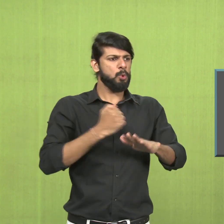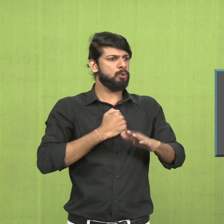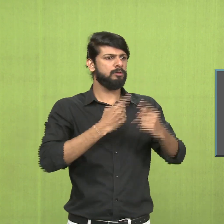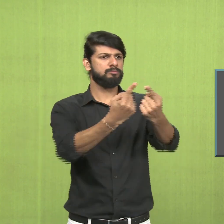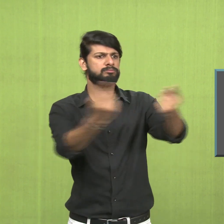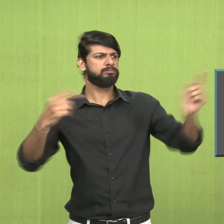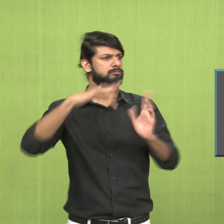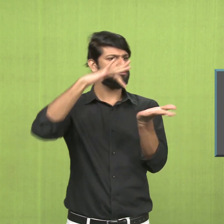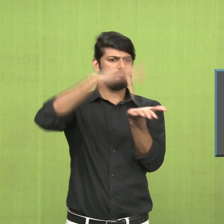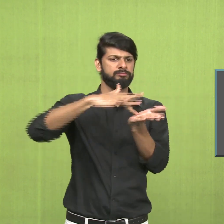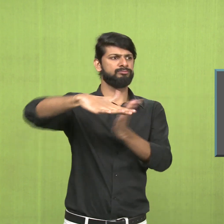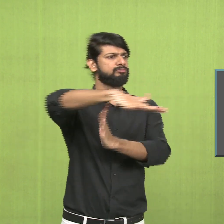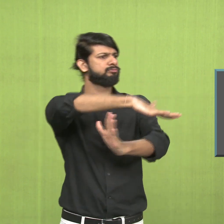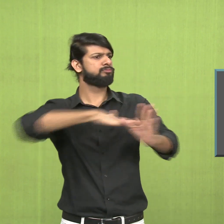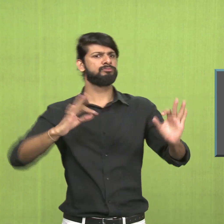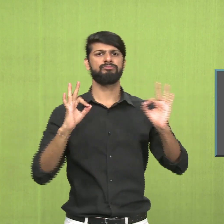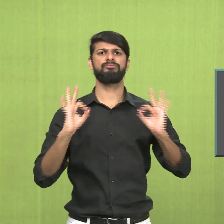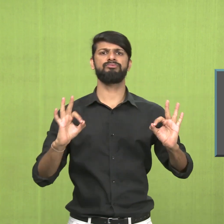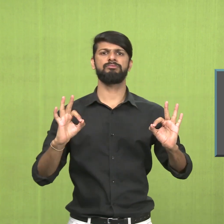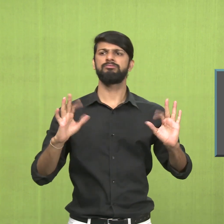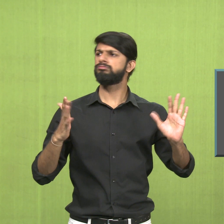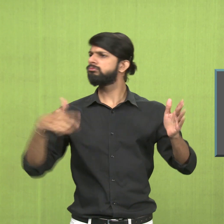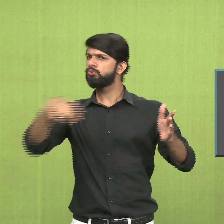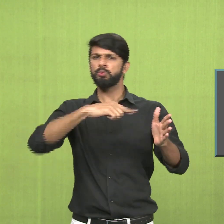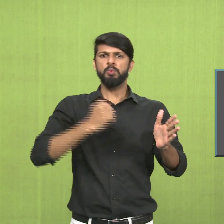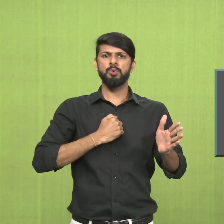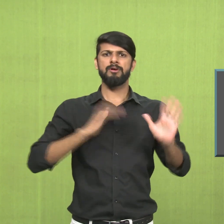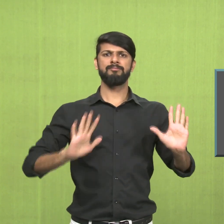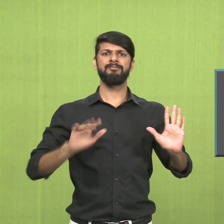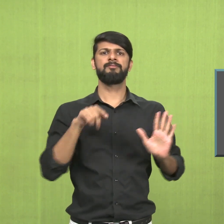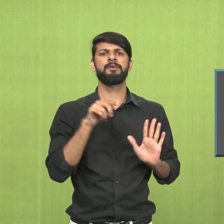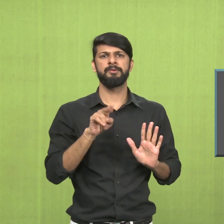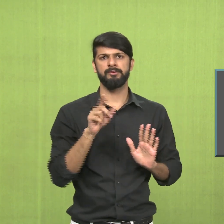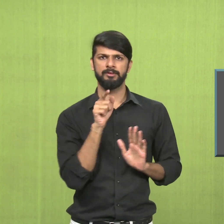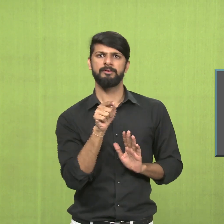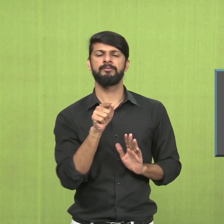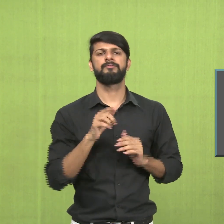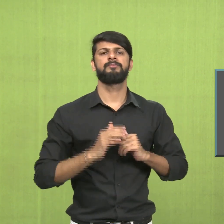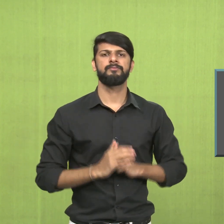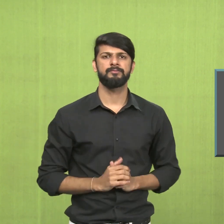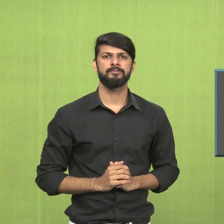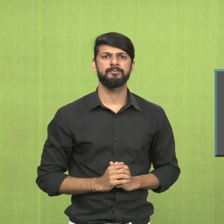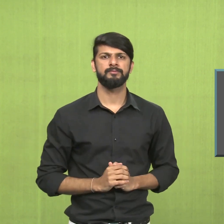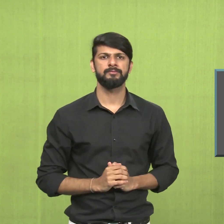home, you would have a different kind of cozy, your own homely kind of an